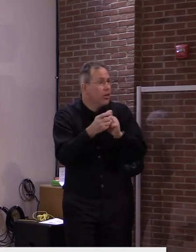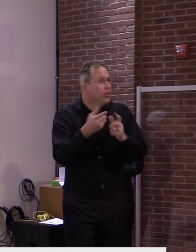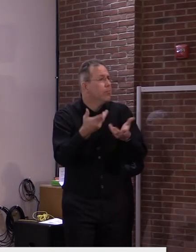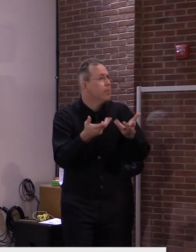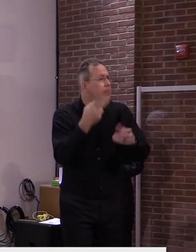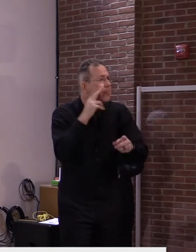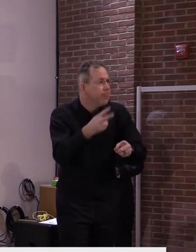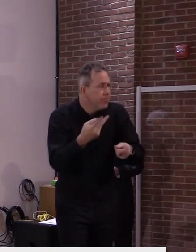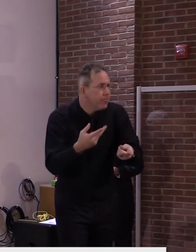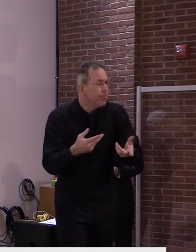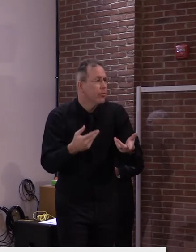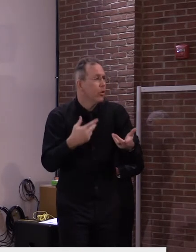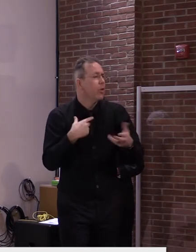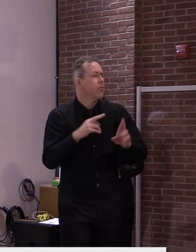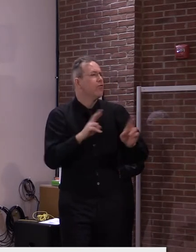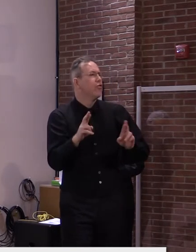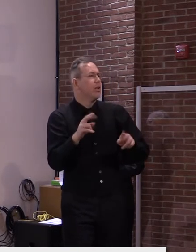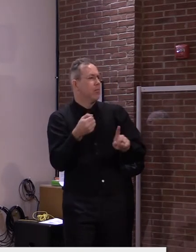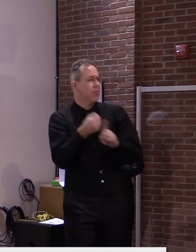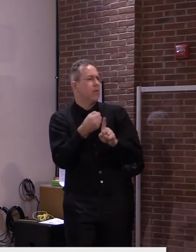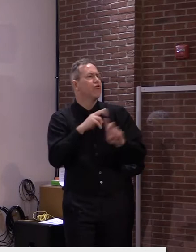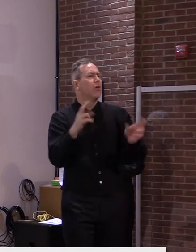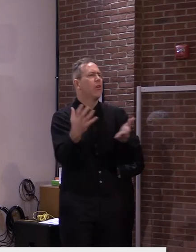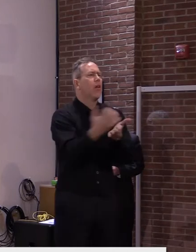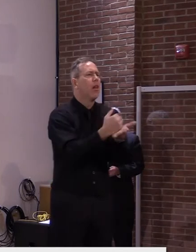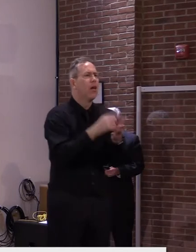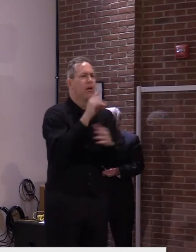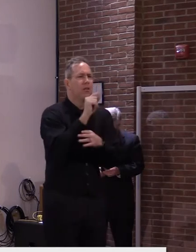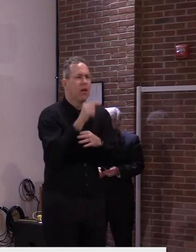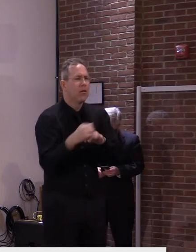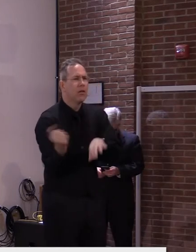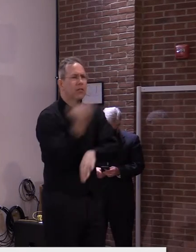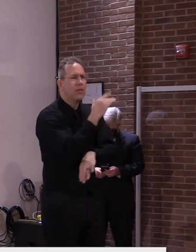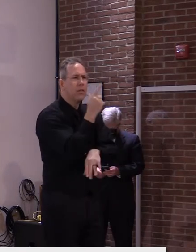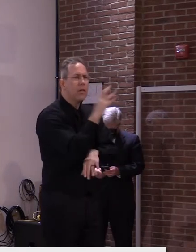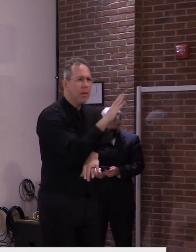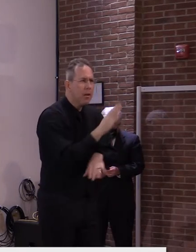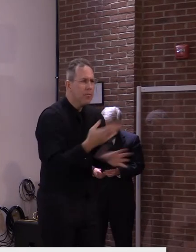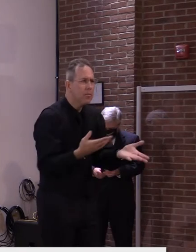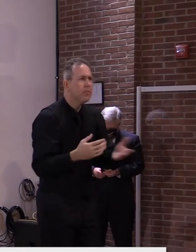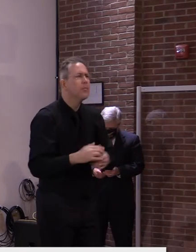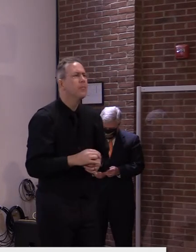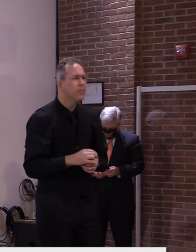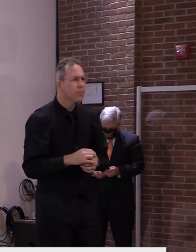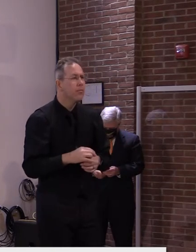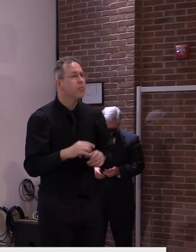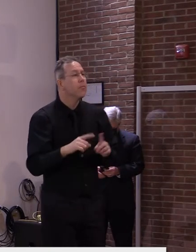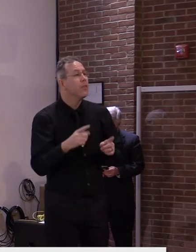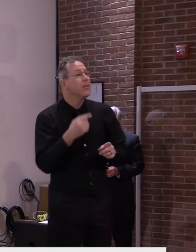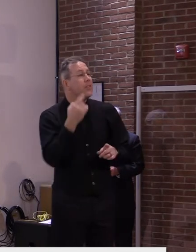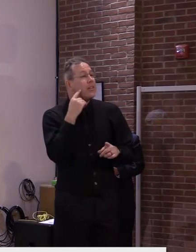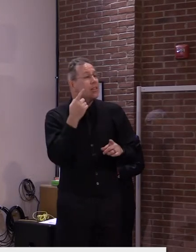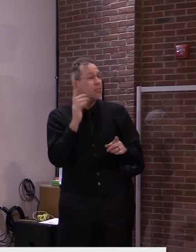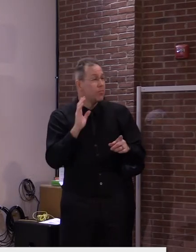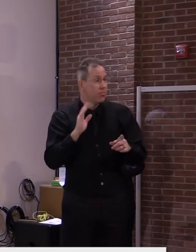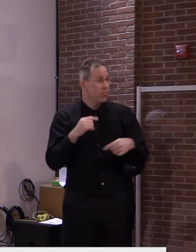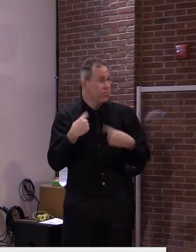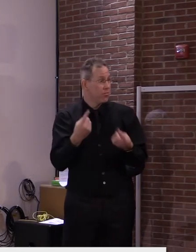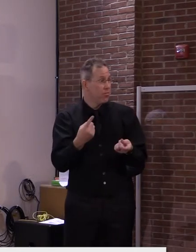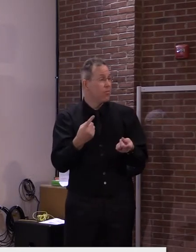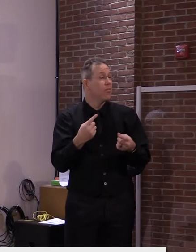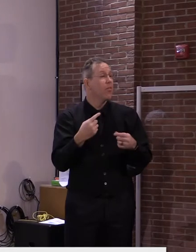were used for the test that got sent to Boston, that